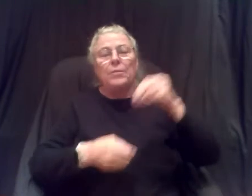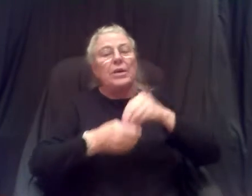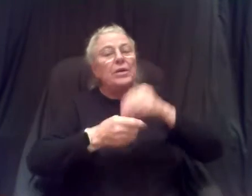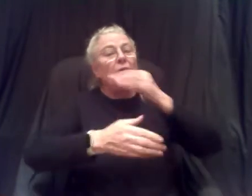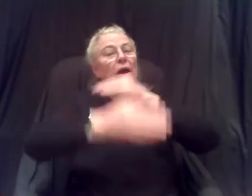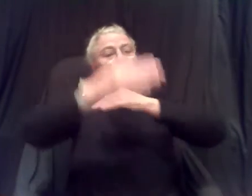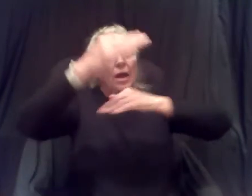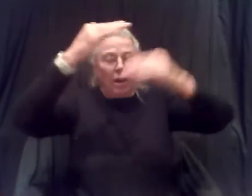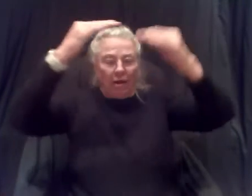in